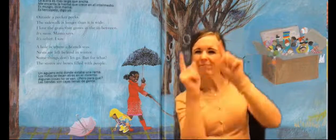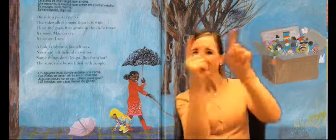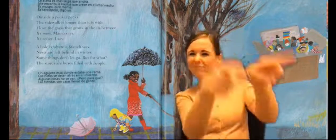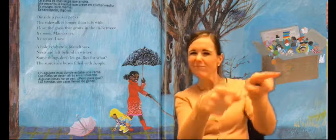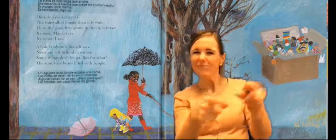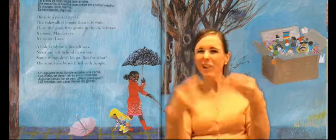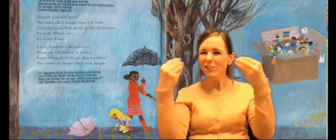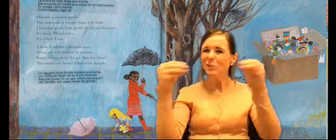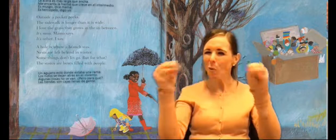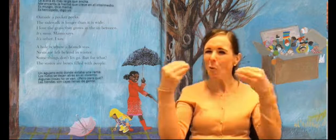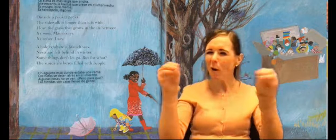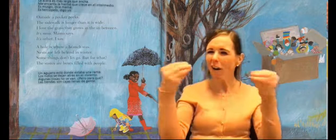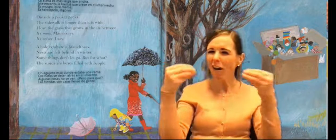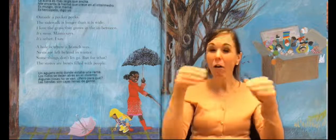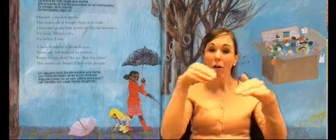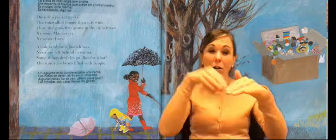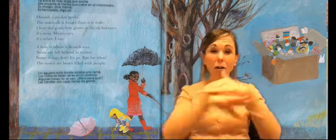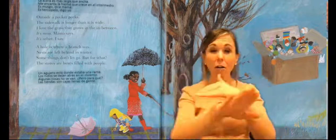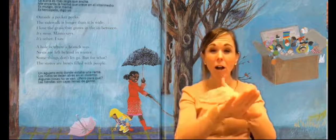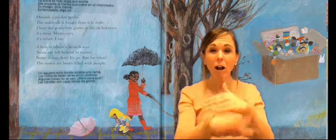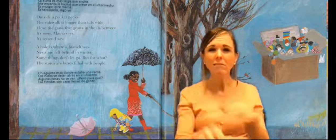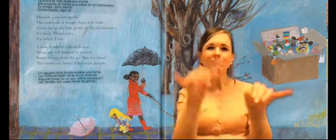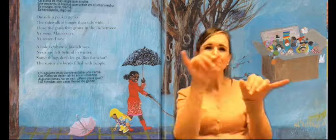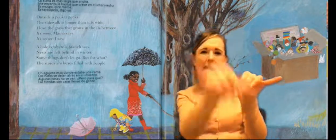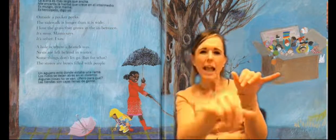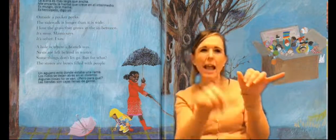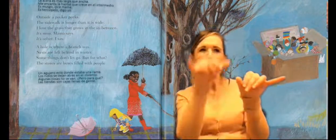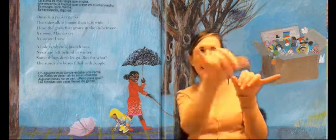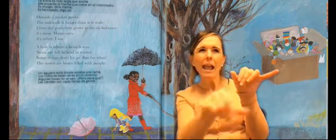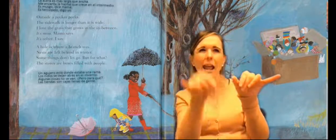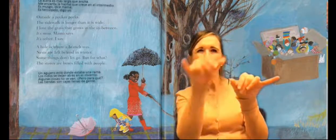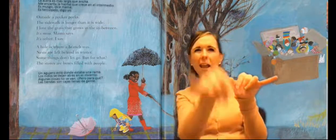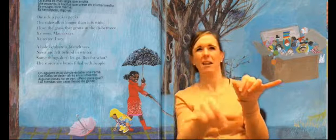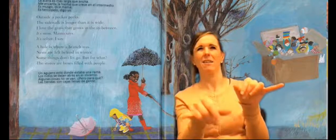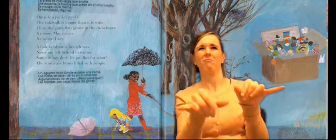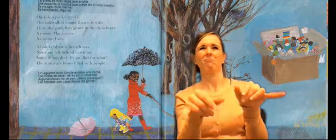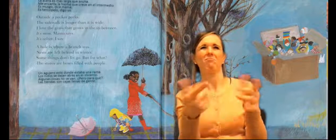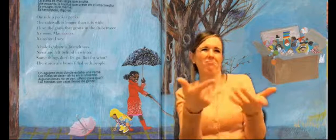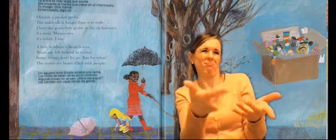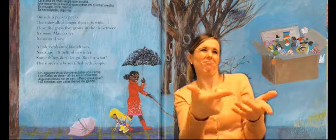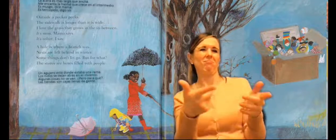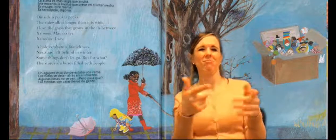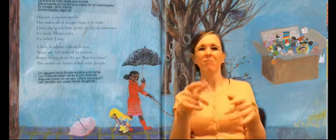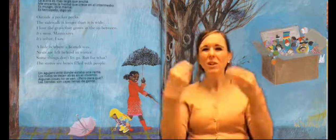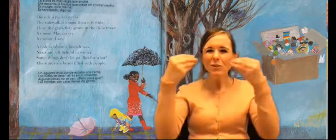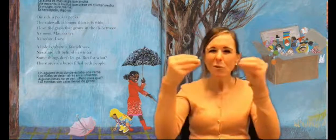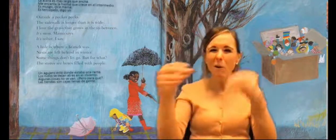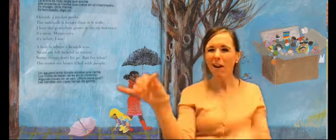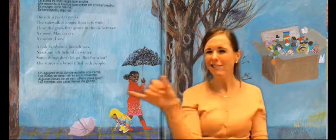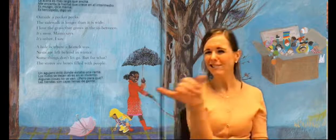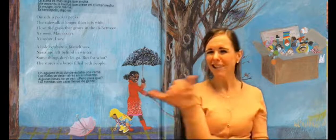There are people going to the store. They go in and they stay for a long time.